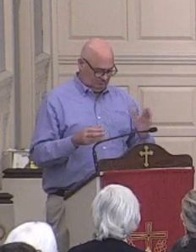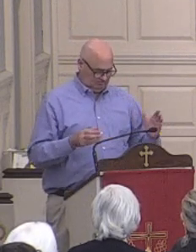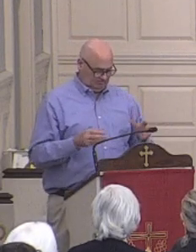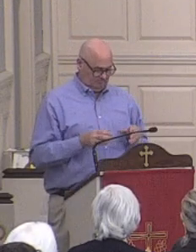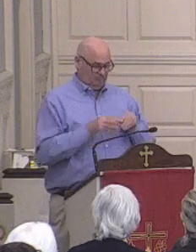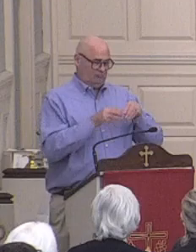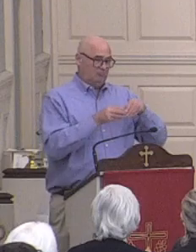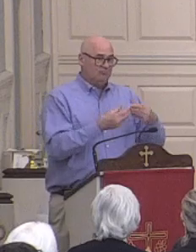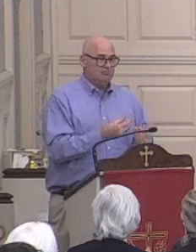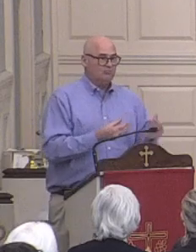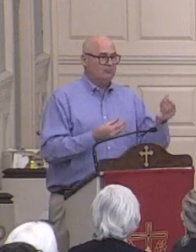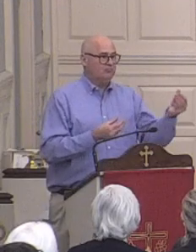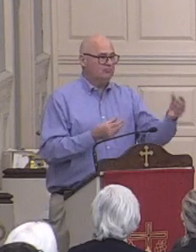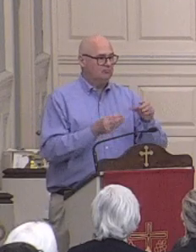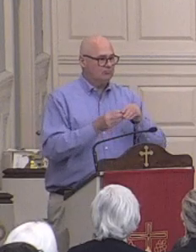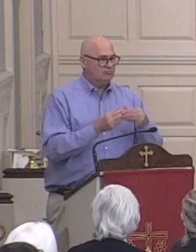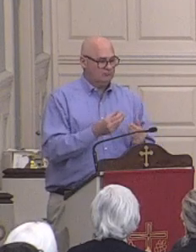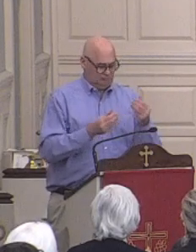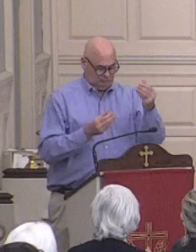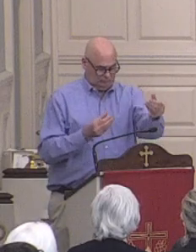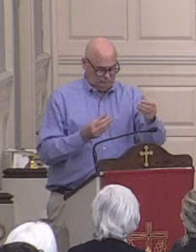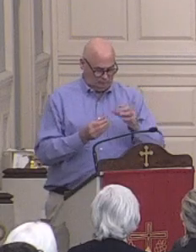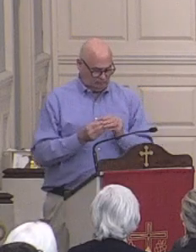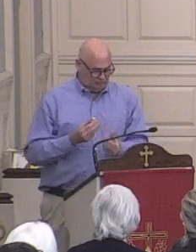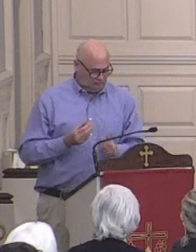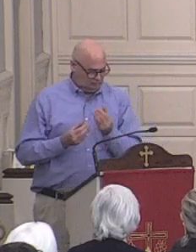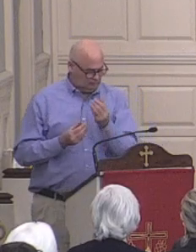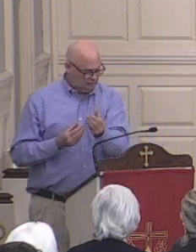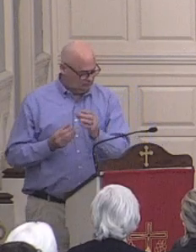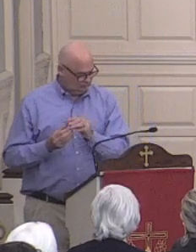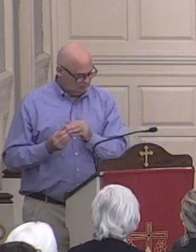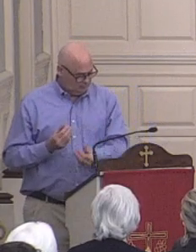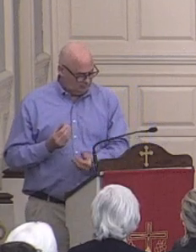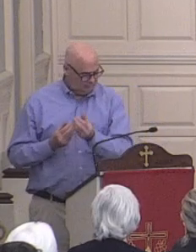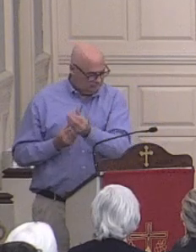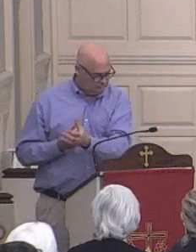said the blessing, broke it, and gave it to them,